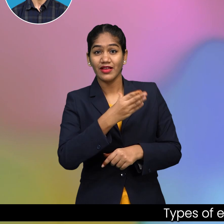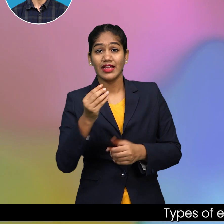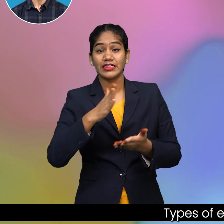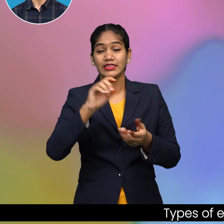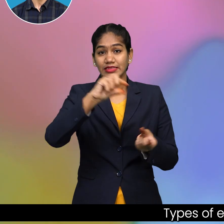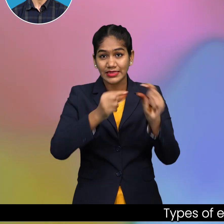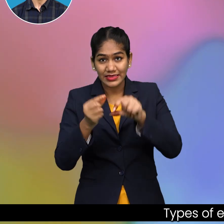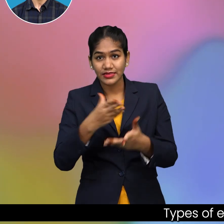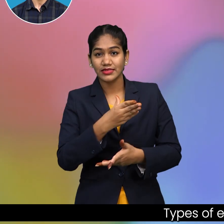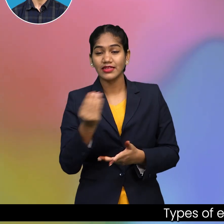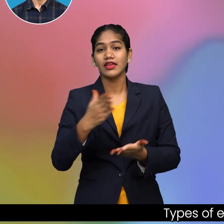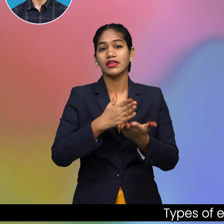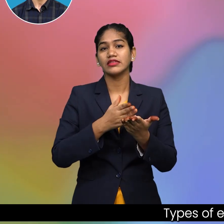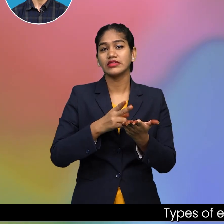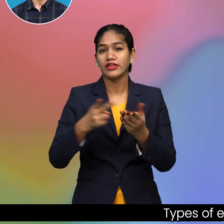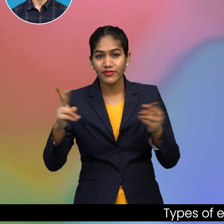types of endocrine glands,